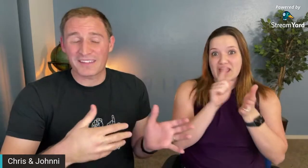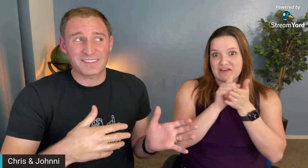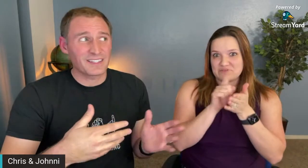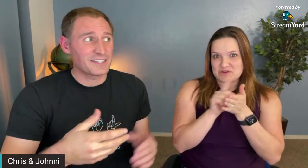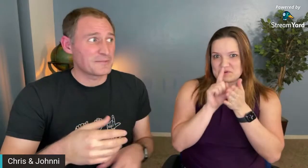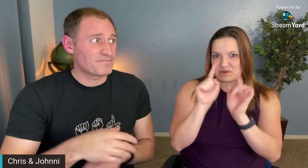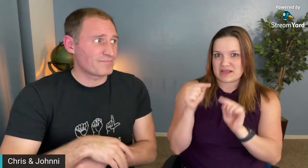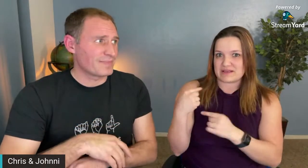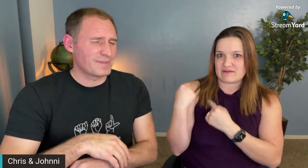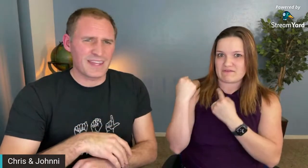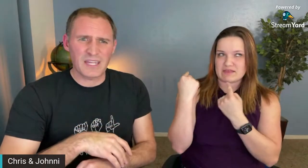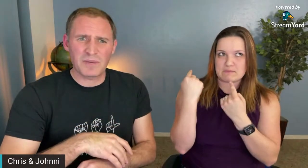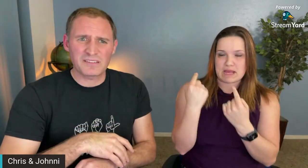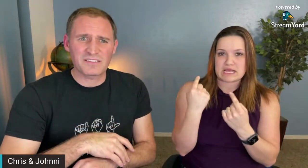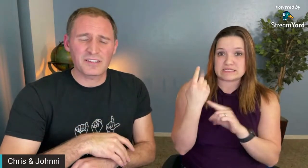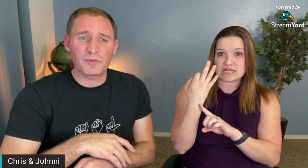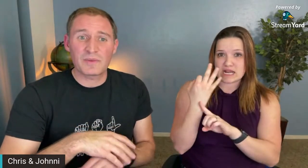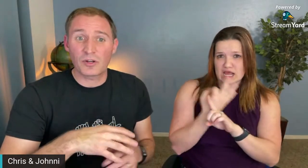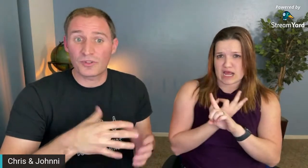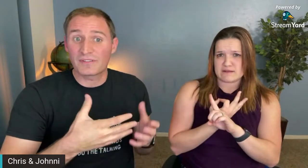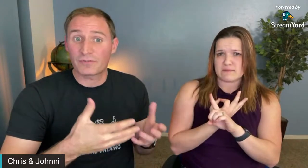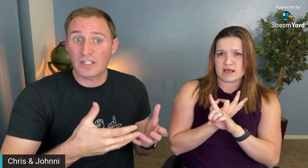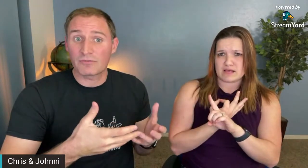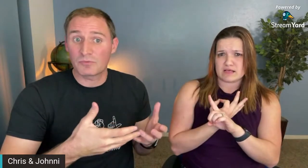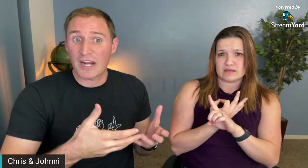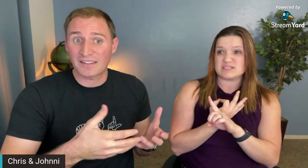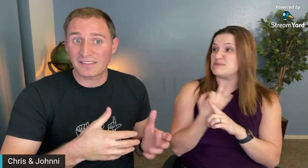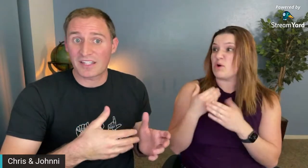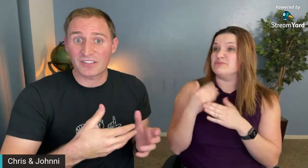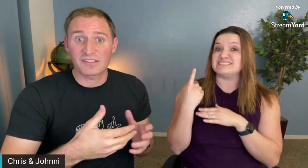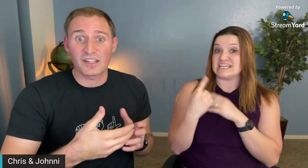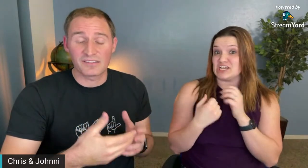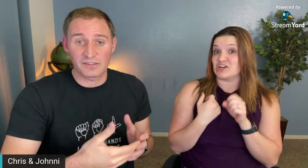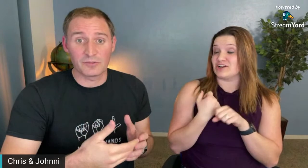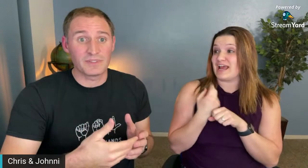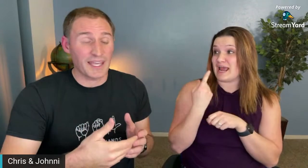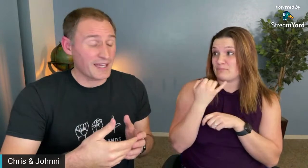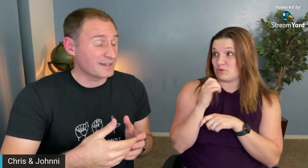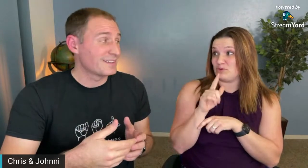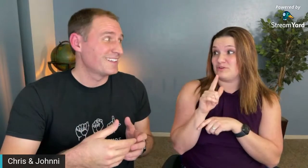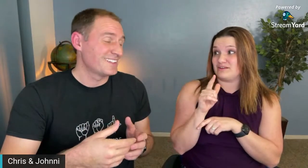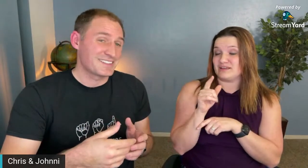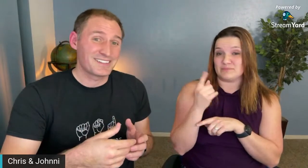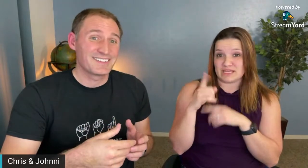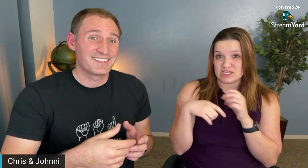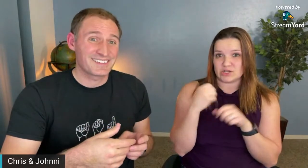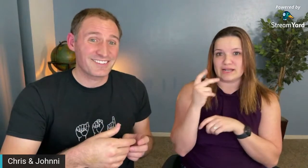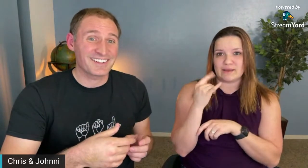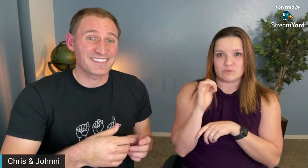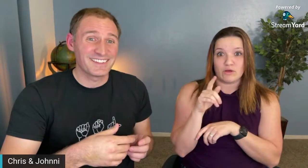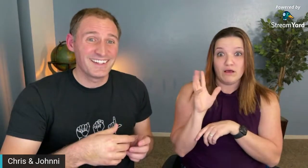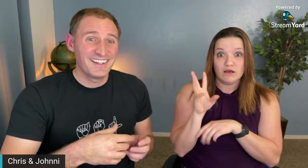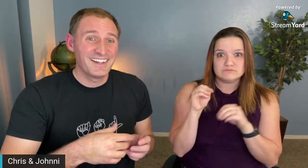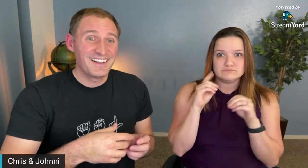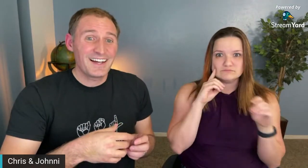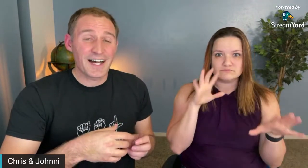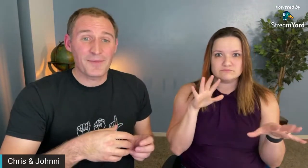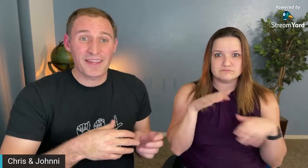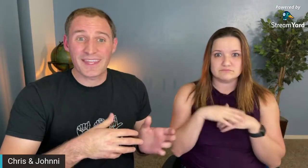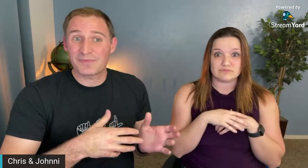past 9 months or so, we've been holding free group practice sessions on Zoom. Yeah. April. It'll be a year in Crazy. April. And that's